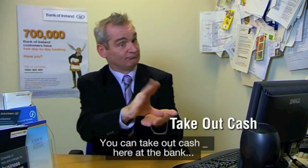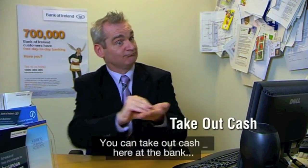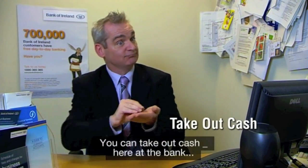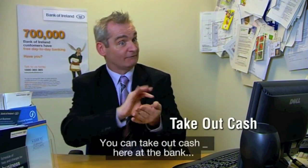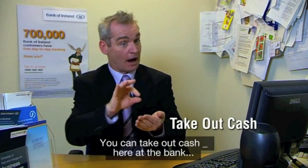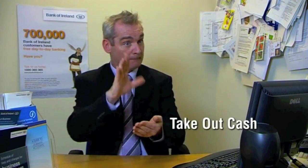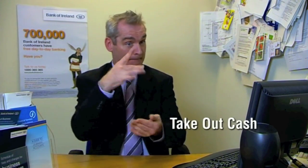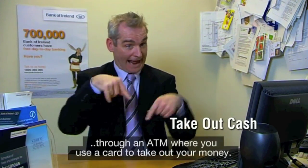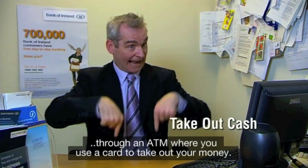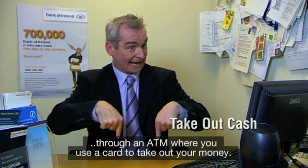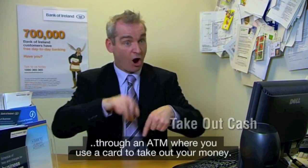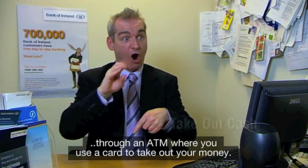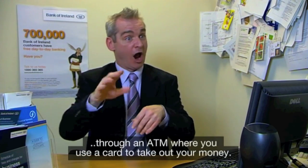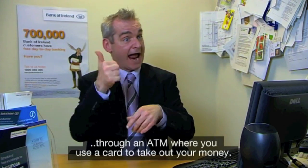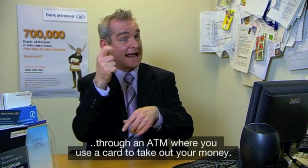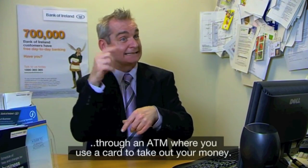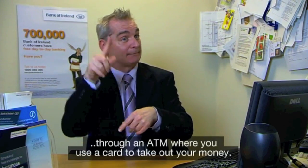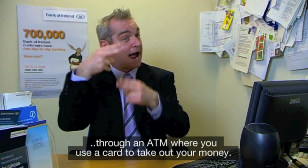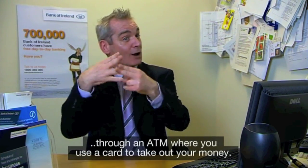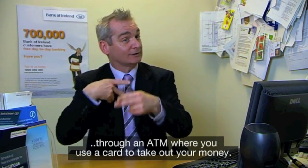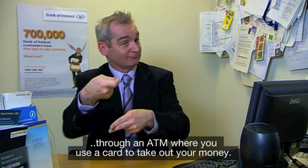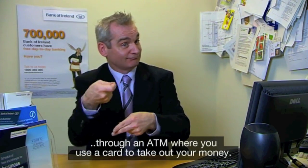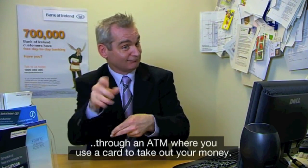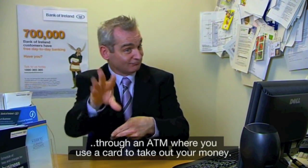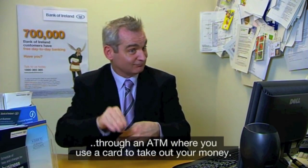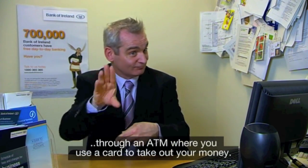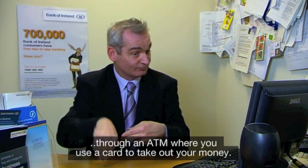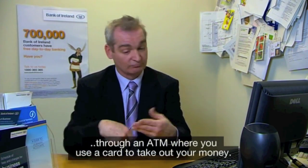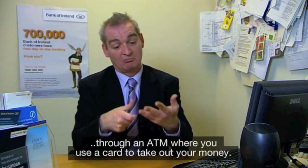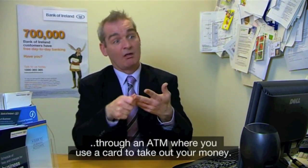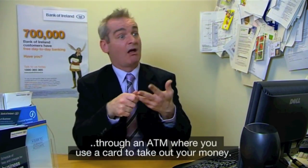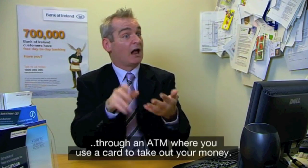an ATM where you use a card to take out your money, save money,